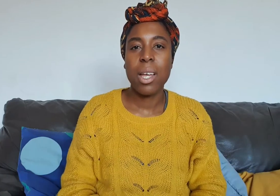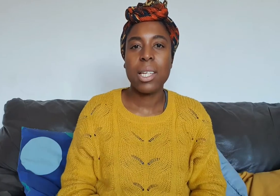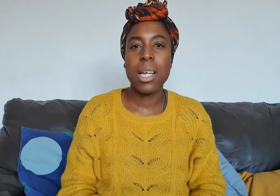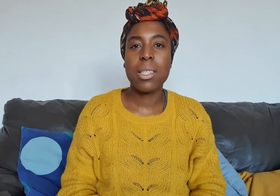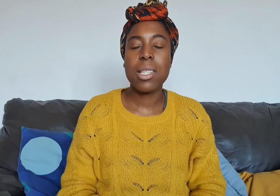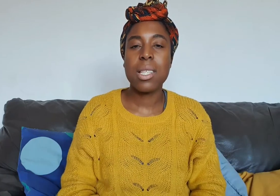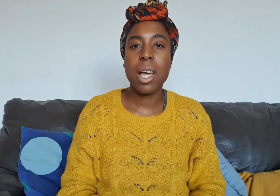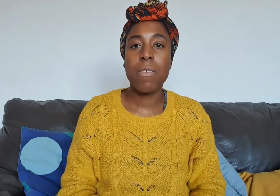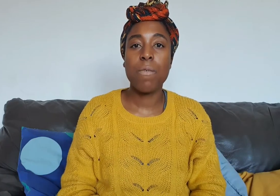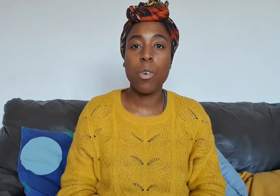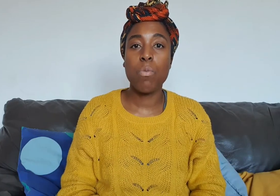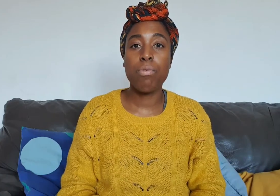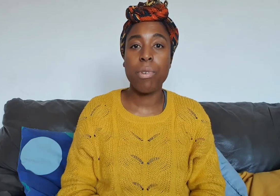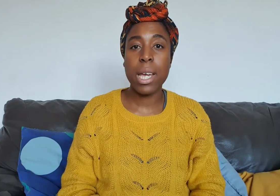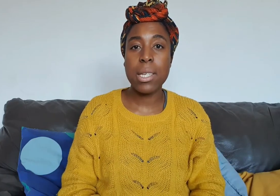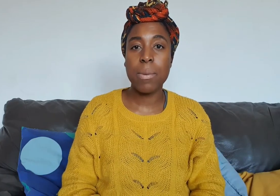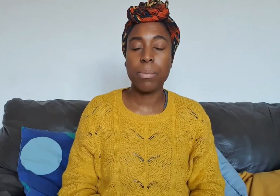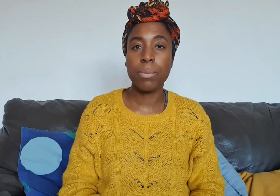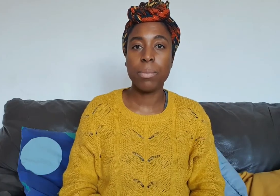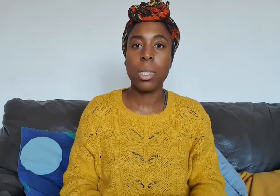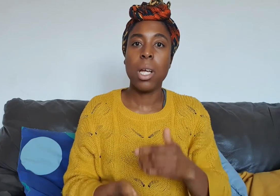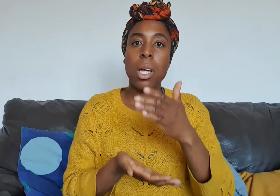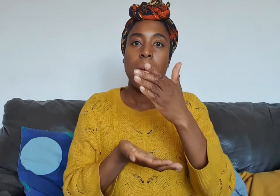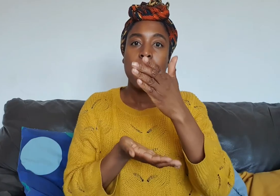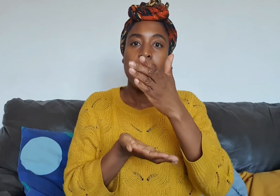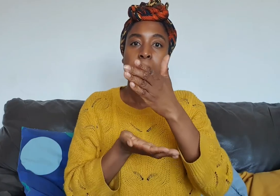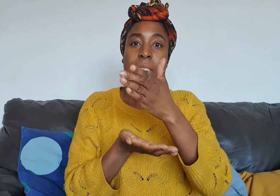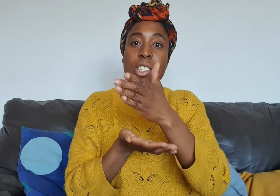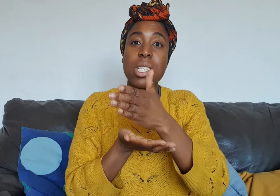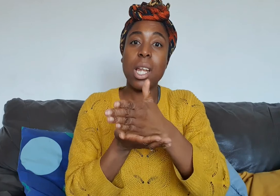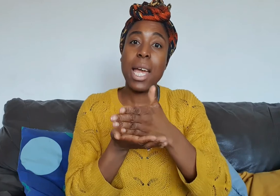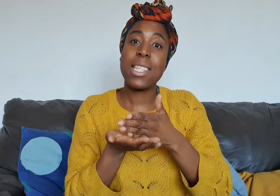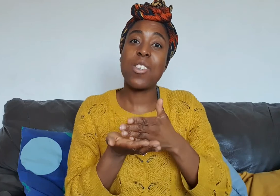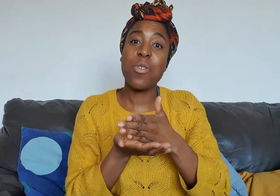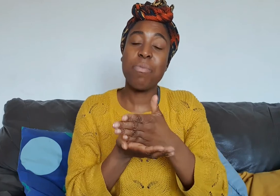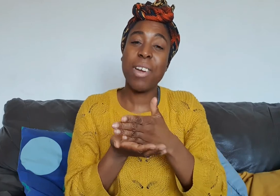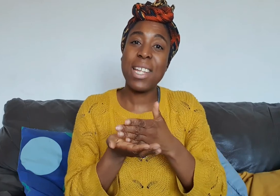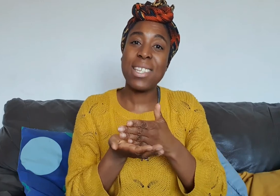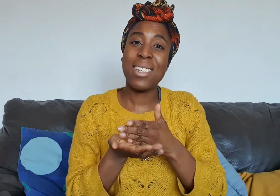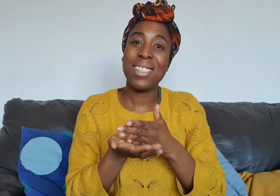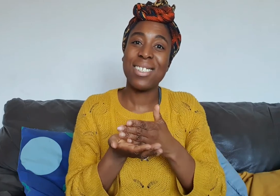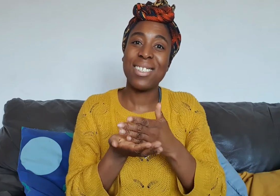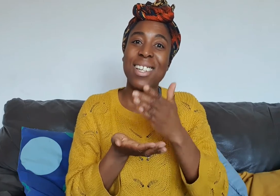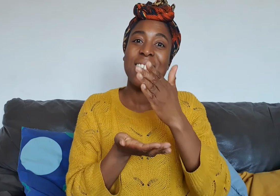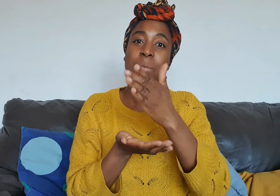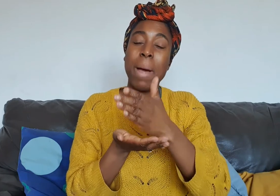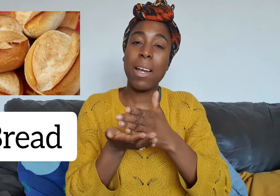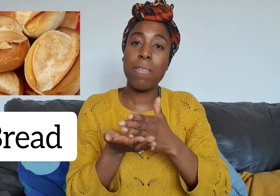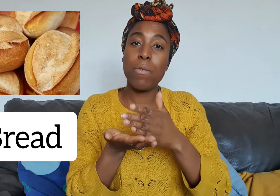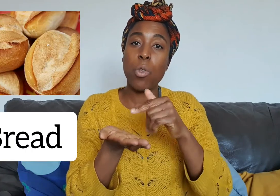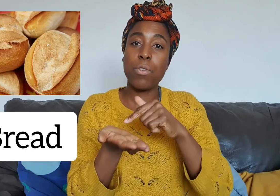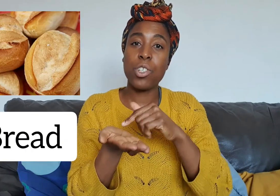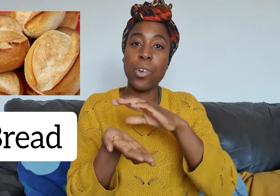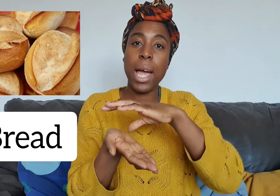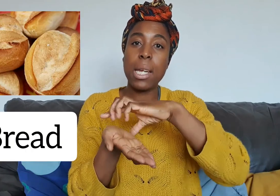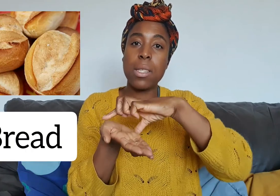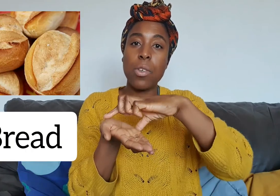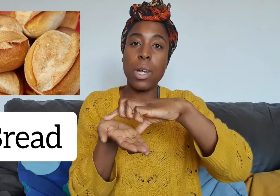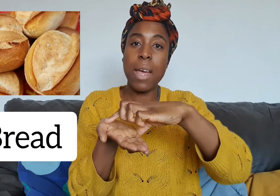Now the sign for bread, imagine slicing your bread back and forth across your hand. So your left